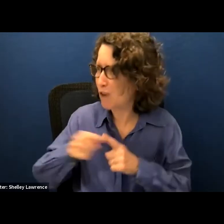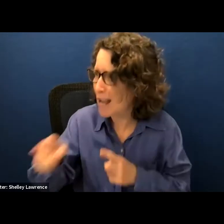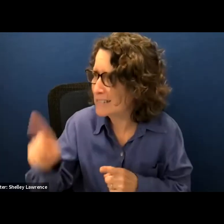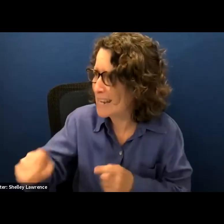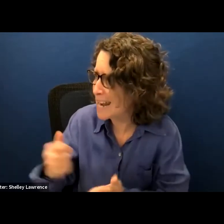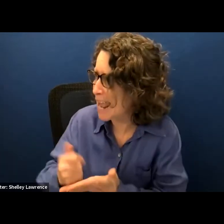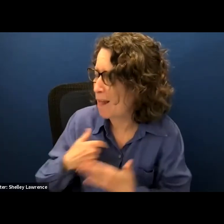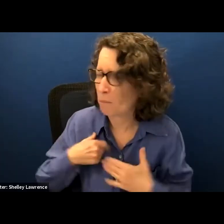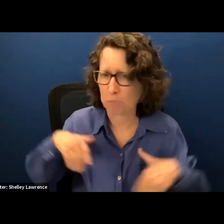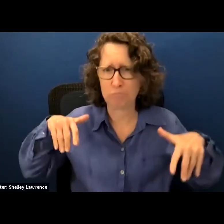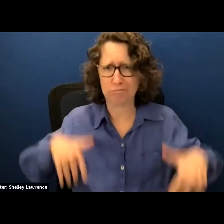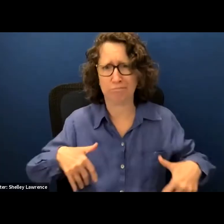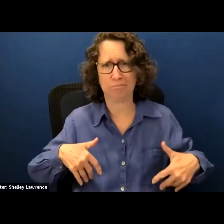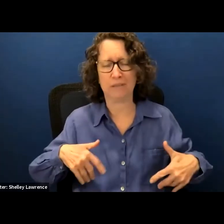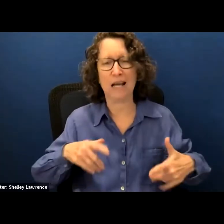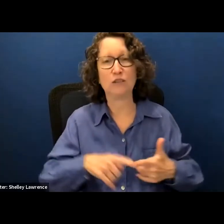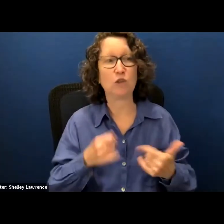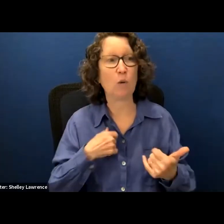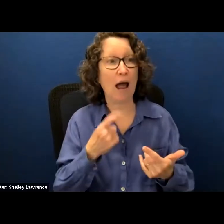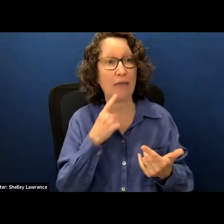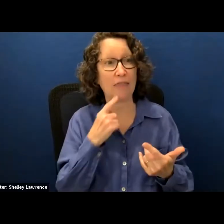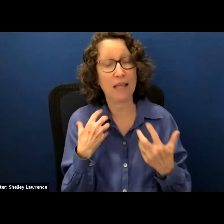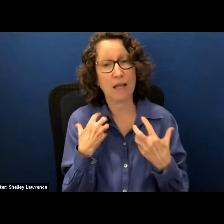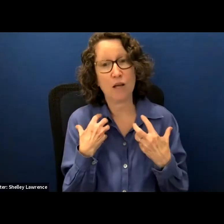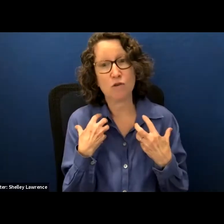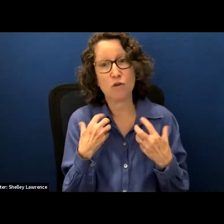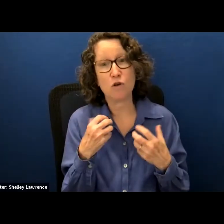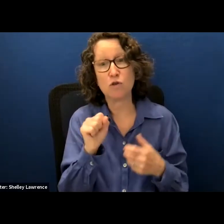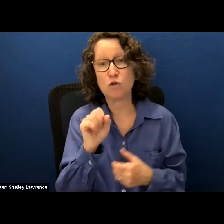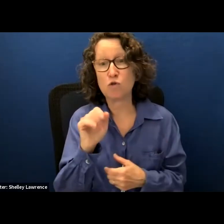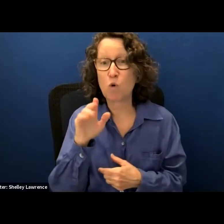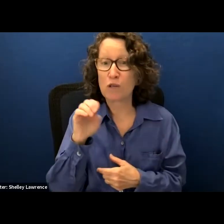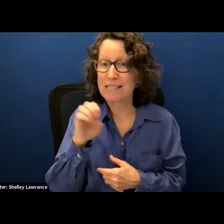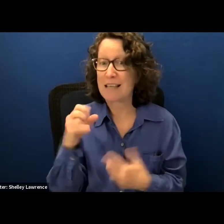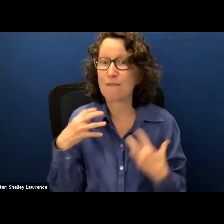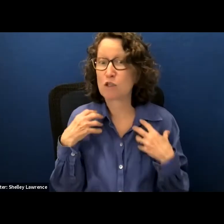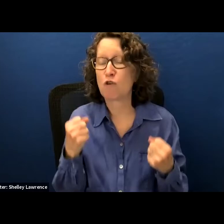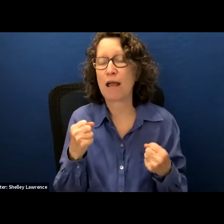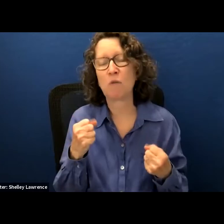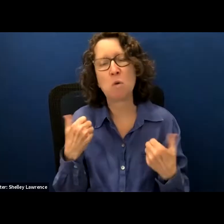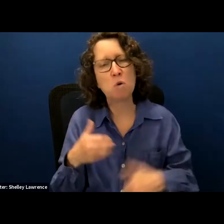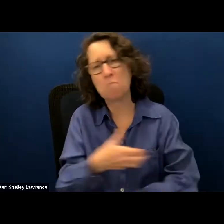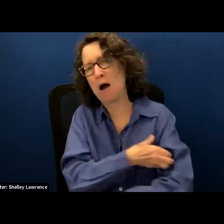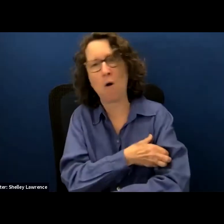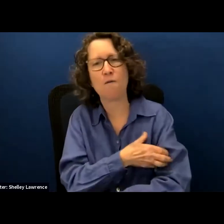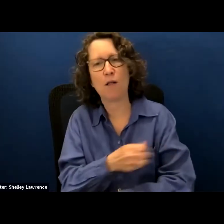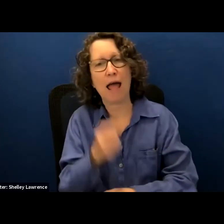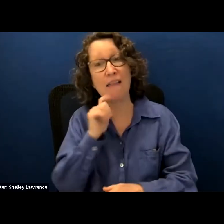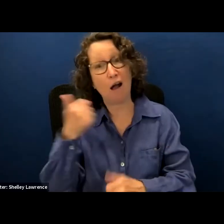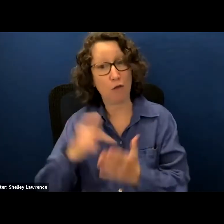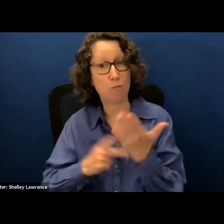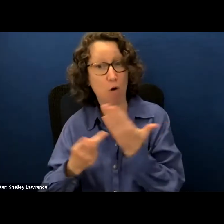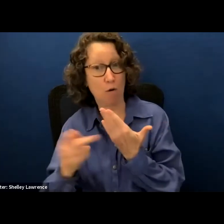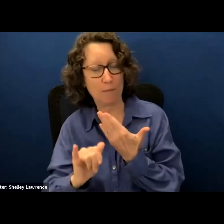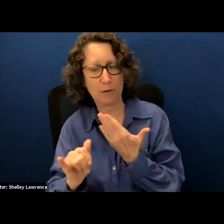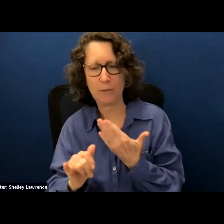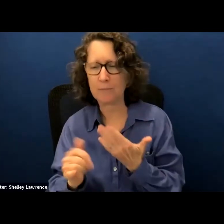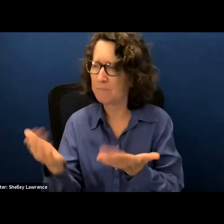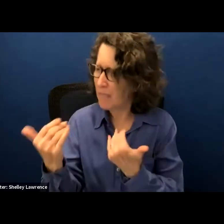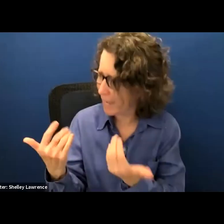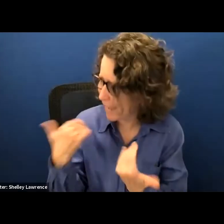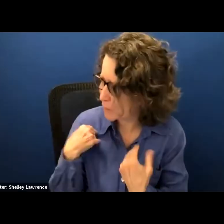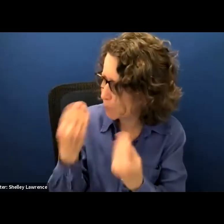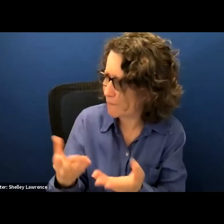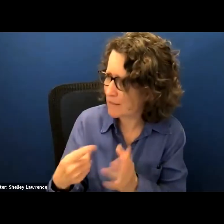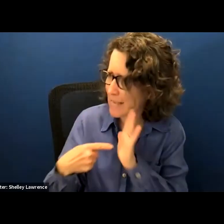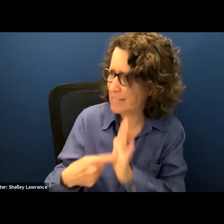needed help. So I think Sources of Strength seems very powerful, and the other program too. I was wondering if you could just give us an